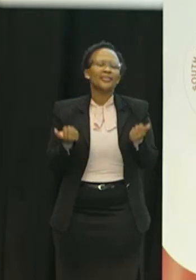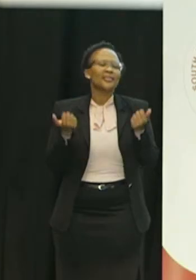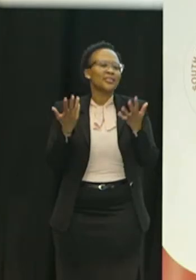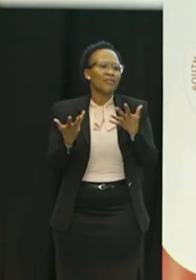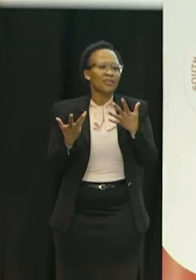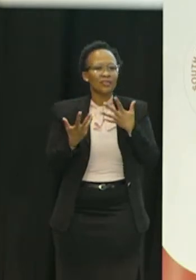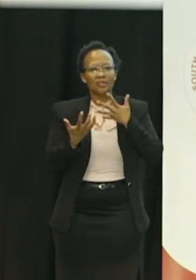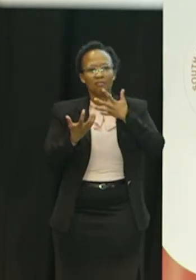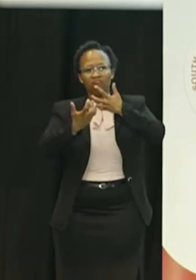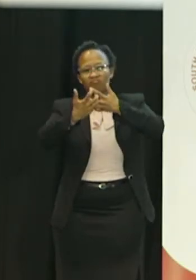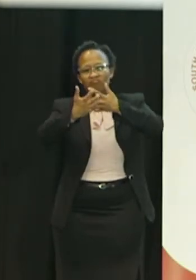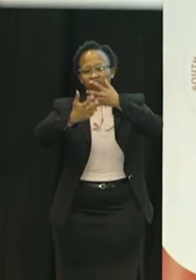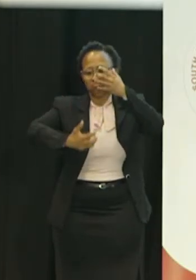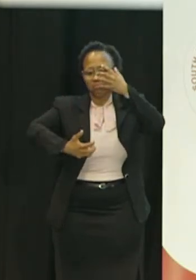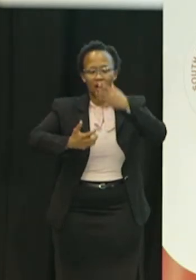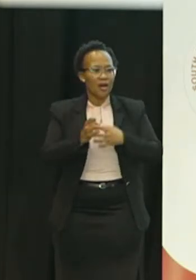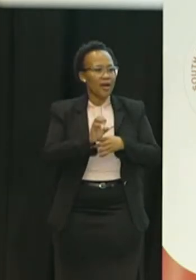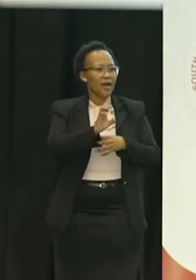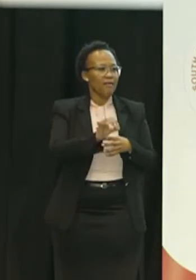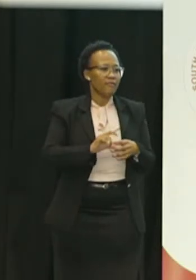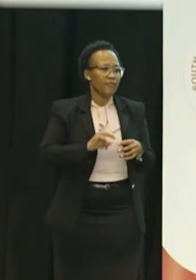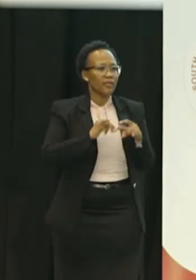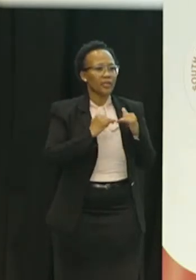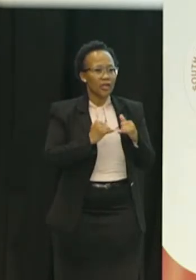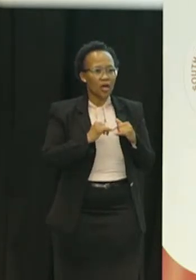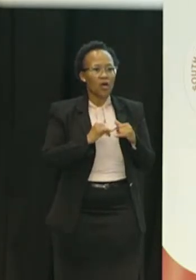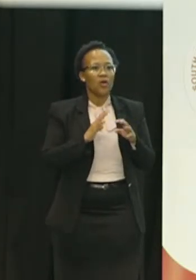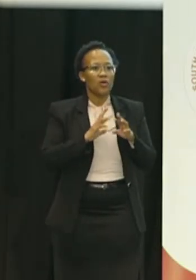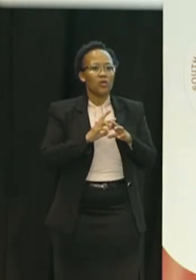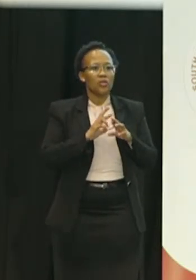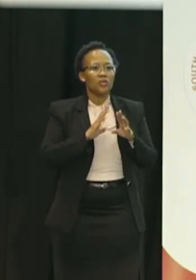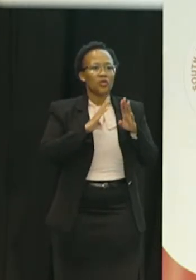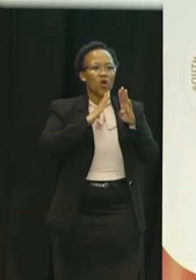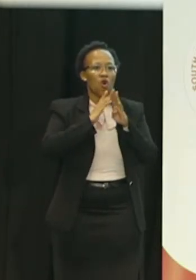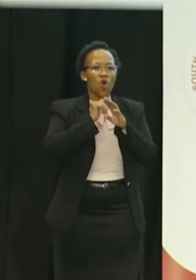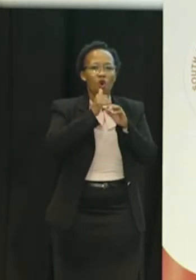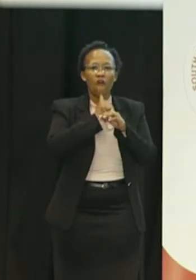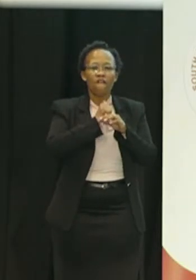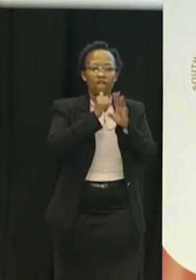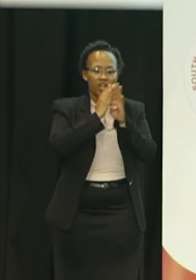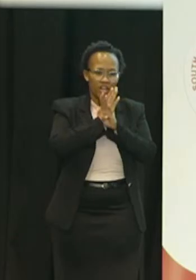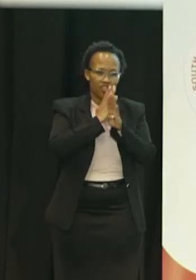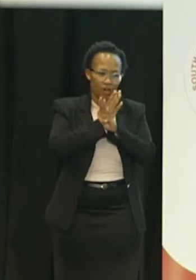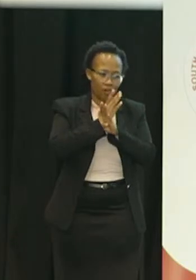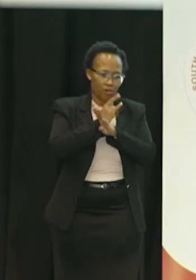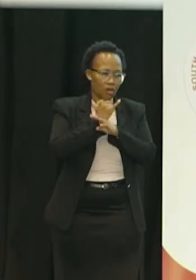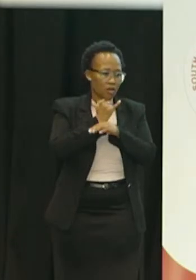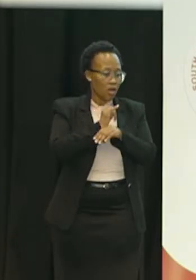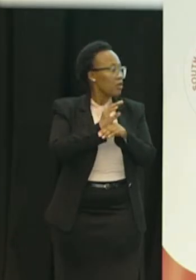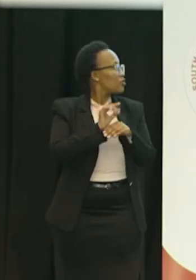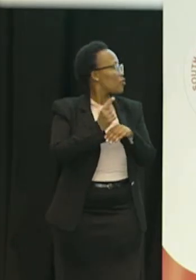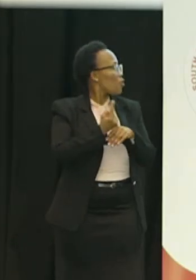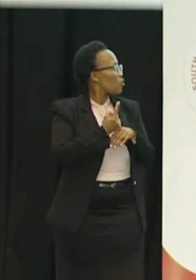also, respectful, confidential, and is also very accessible to members of key population.